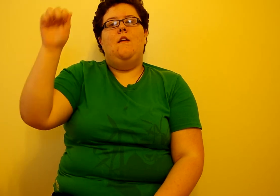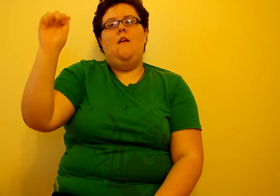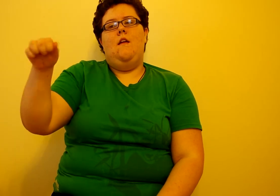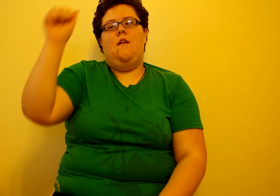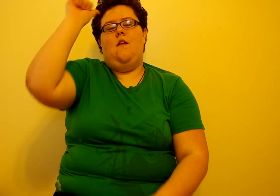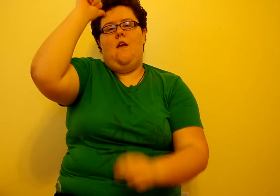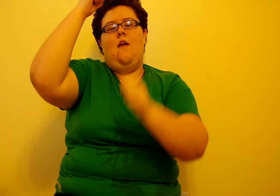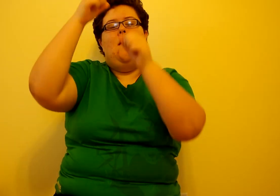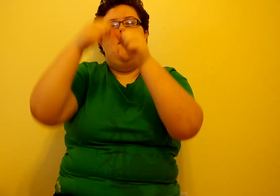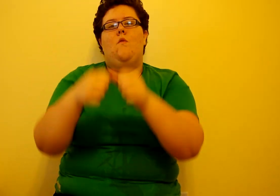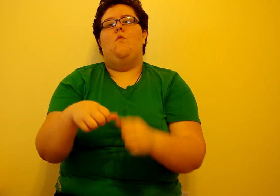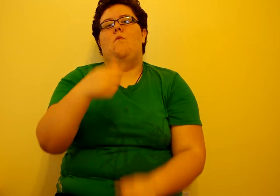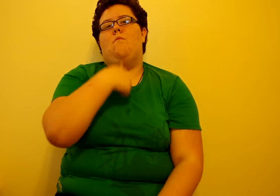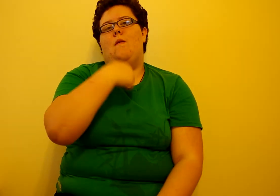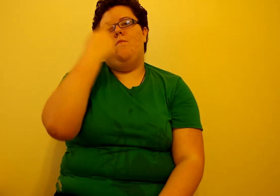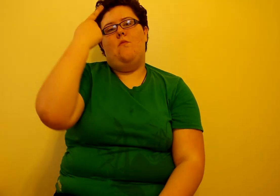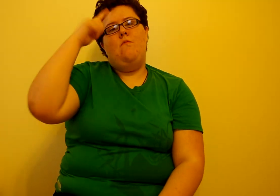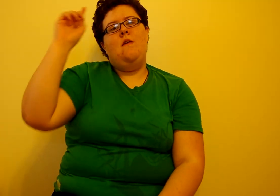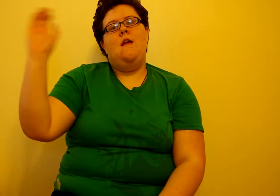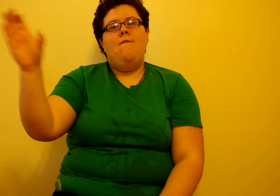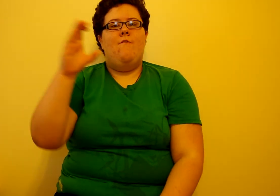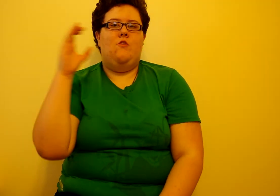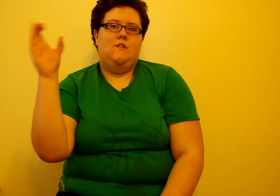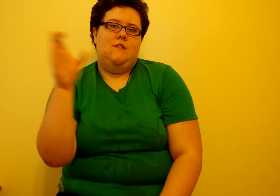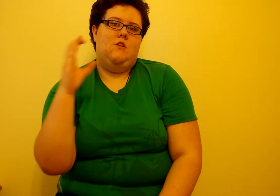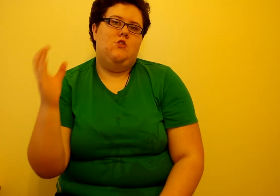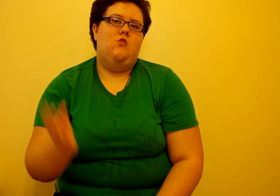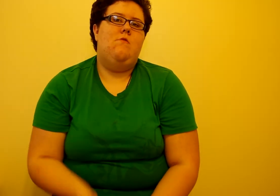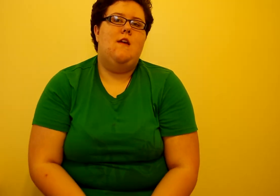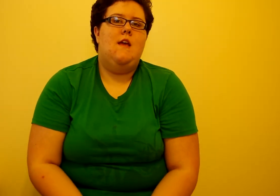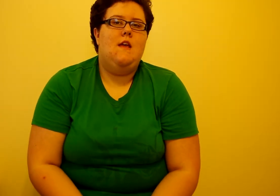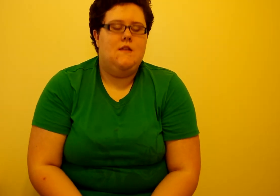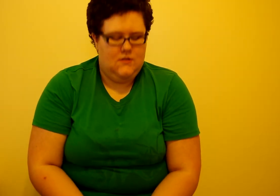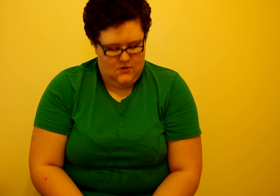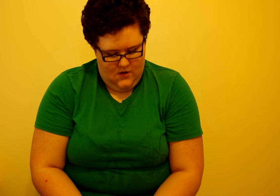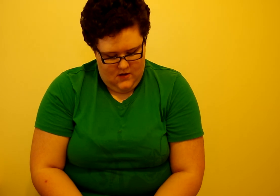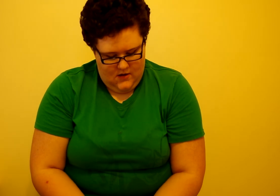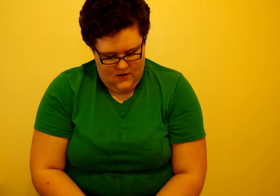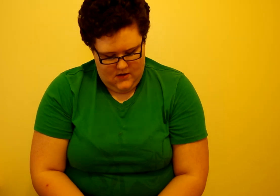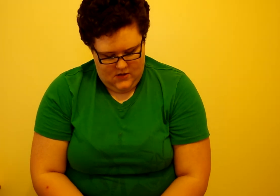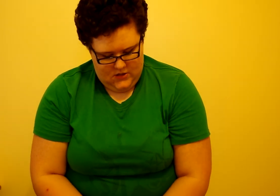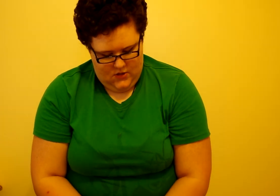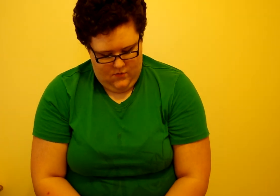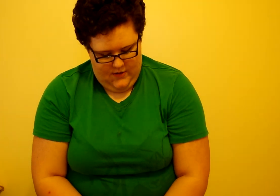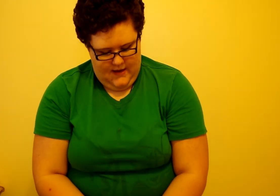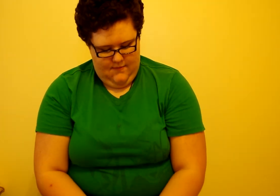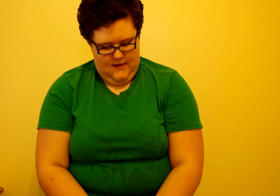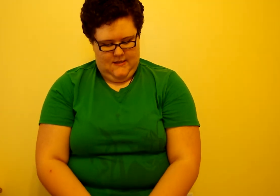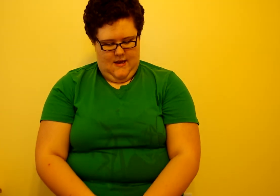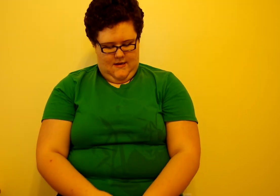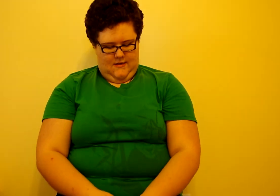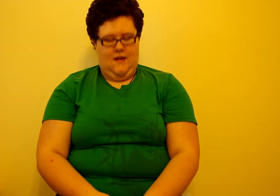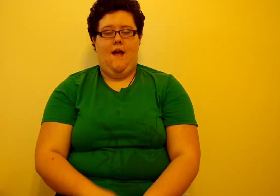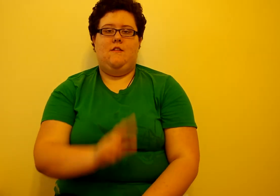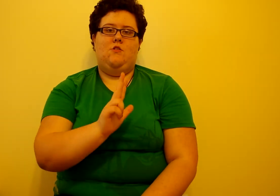hey, yeah. Remember me for centuries. So one thing I'm going to say is it has